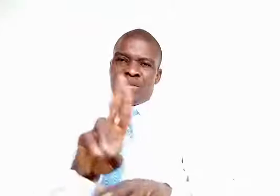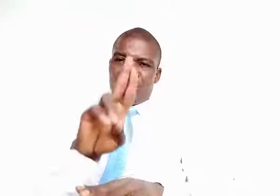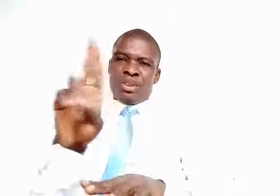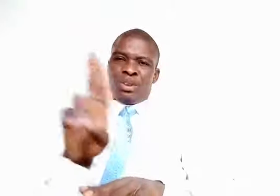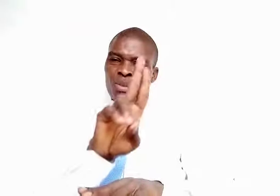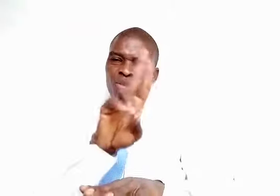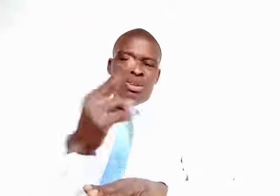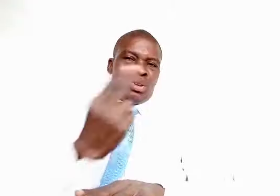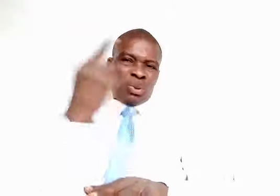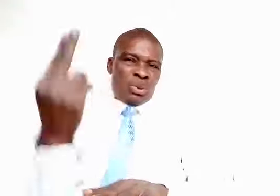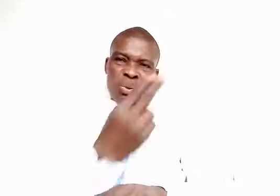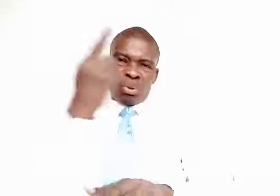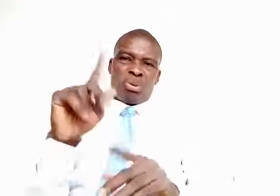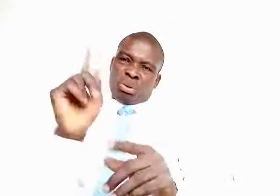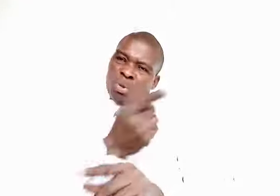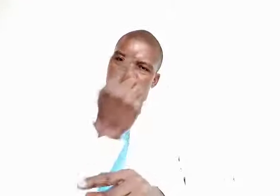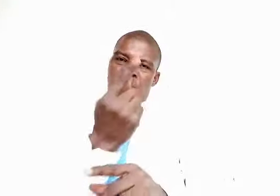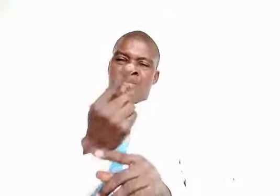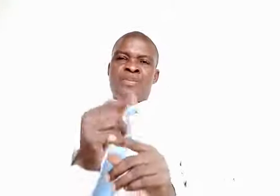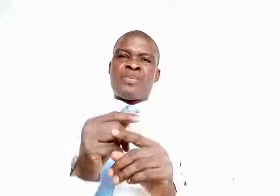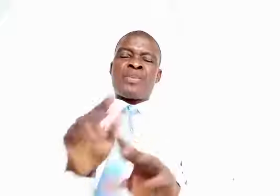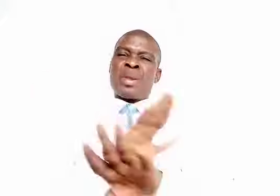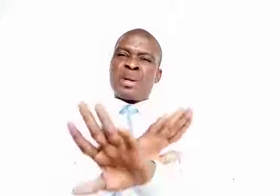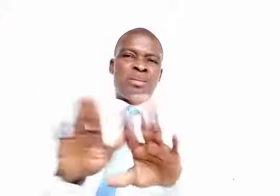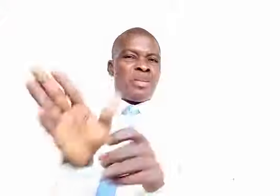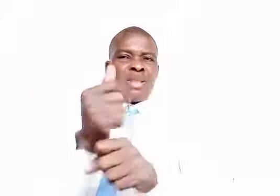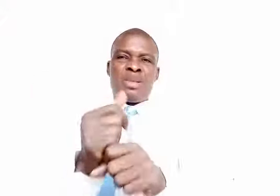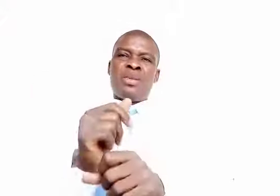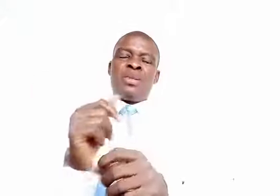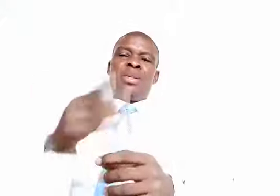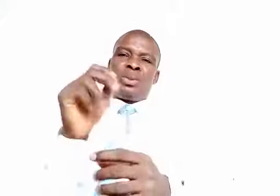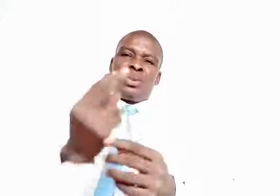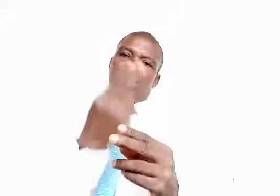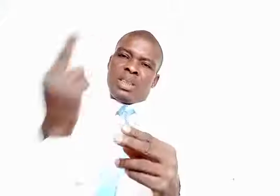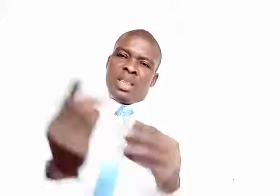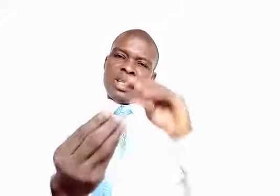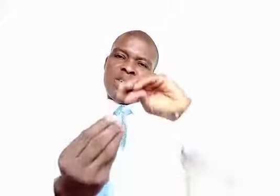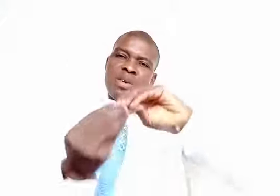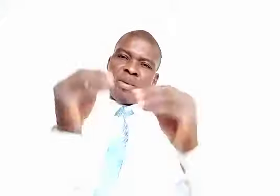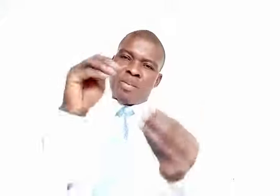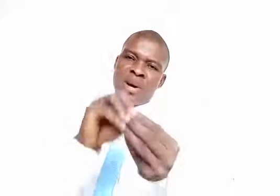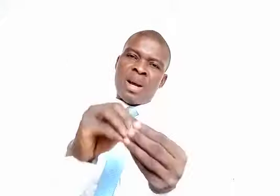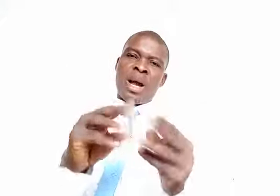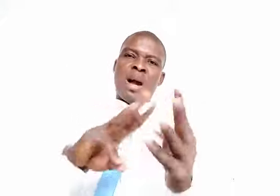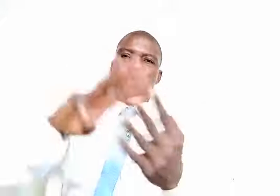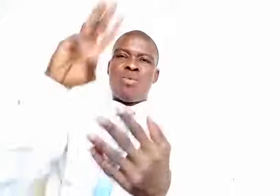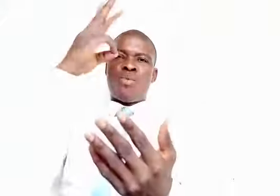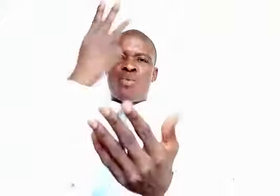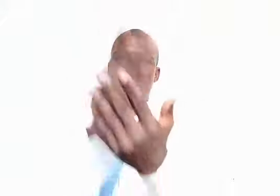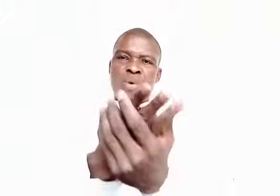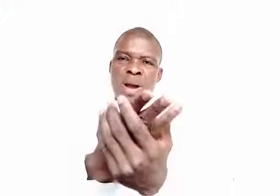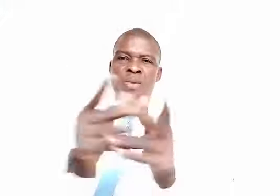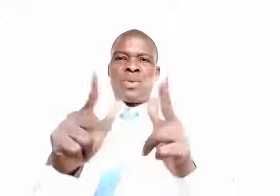grouping the digits. Using mixture of digits and words with large numbers.